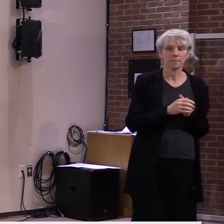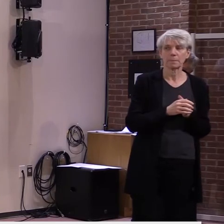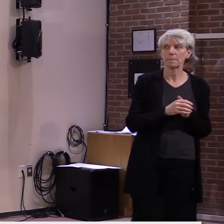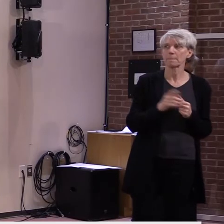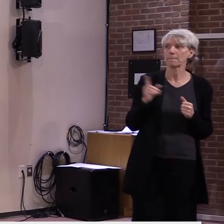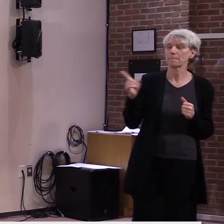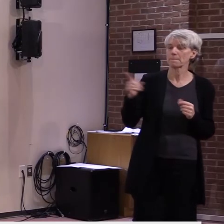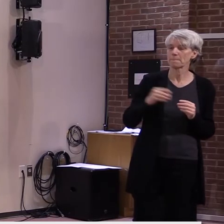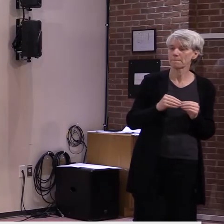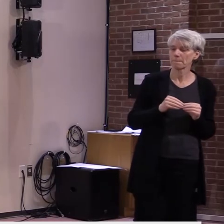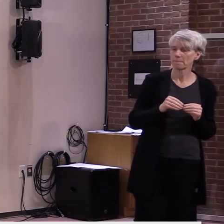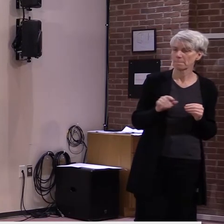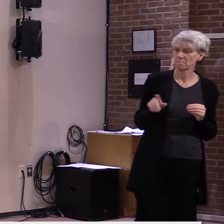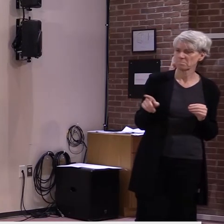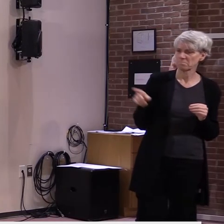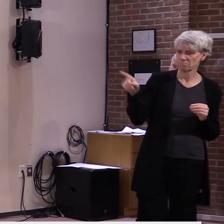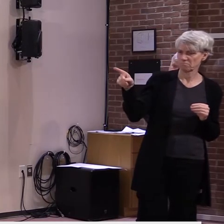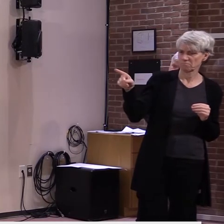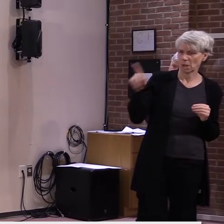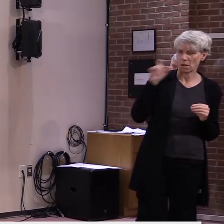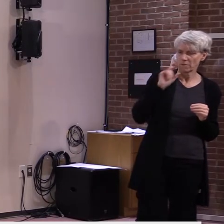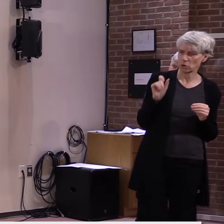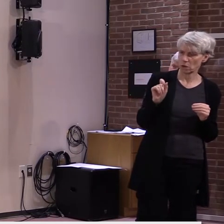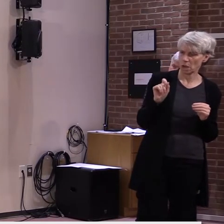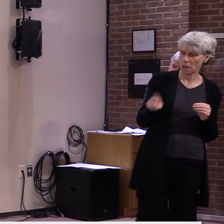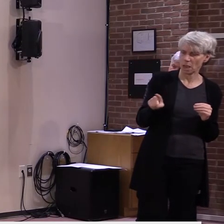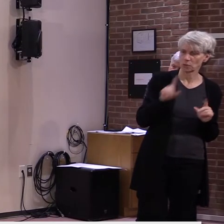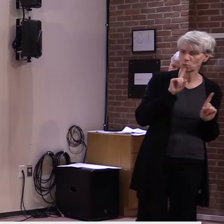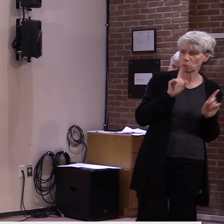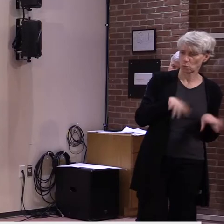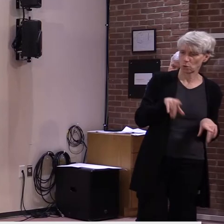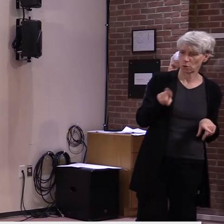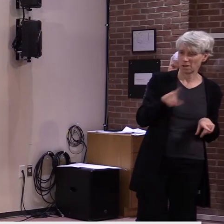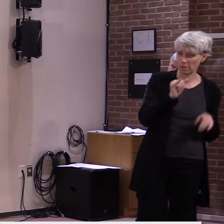Hey, Joe, is this person vaccinated or not?